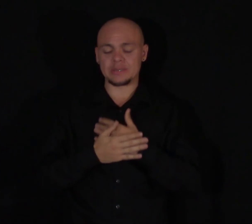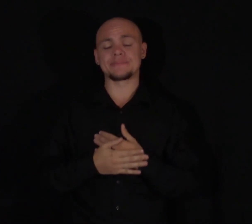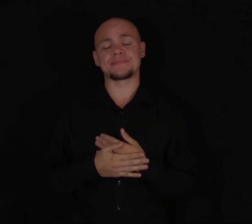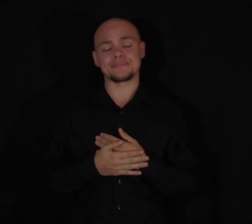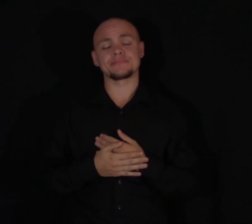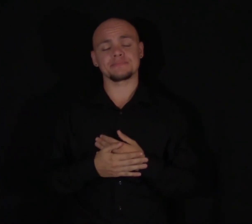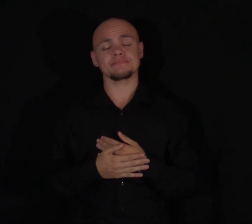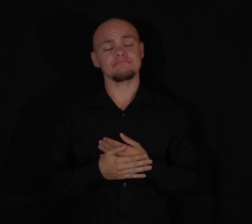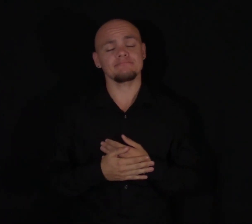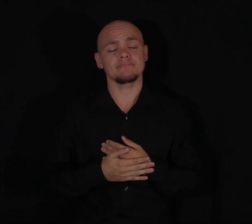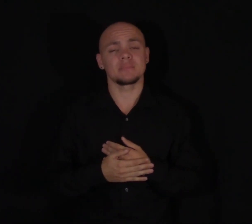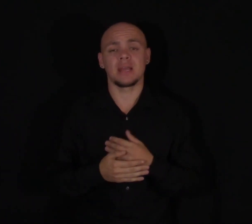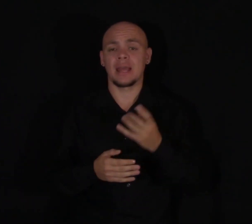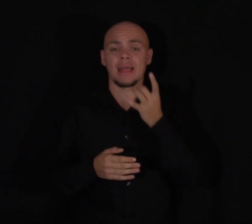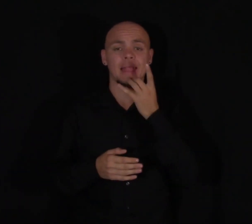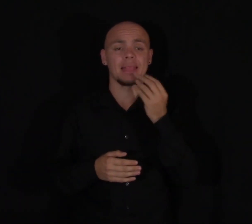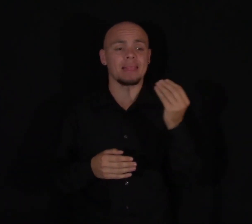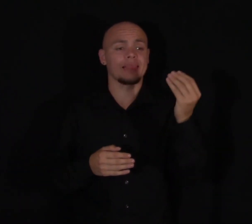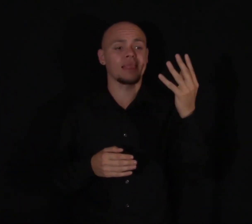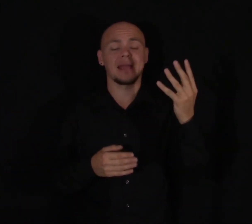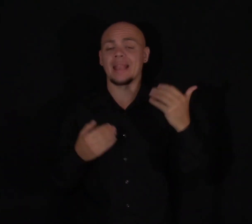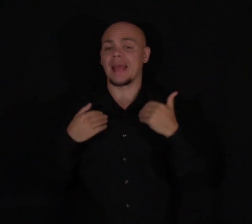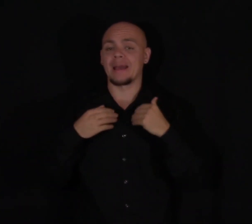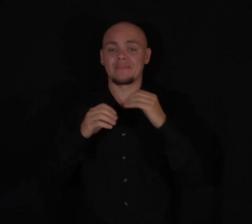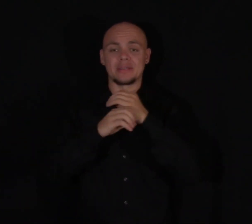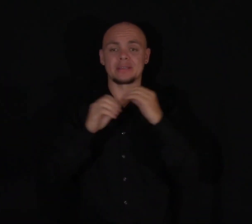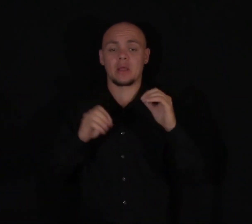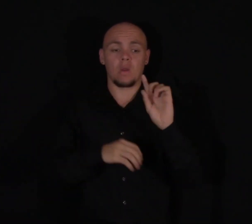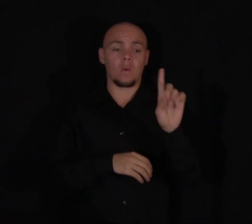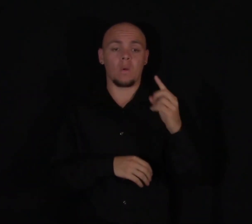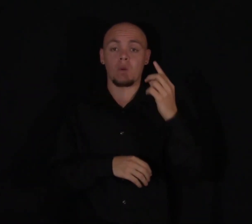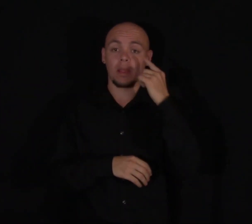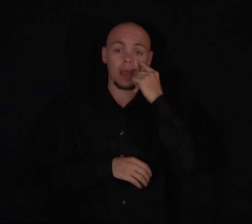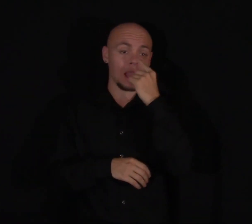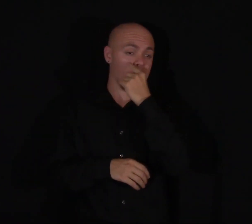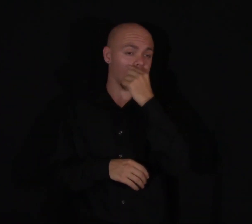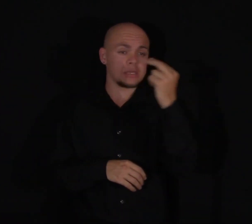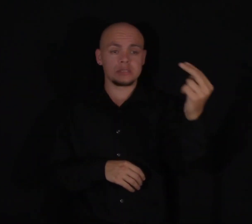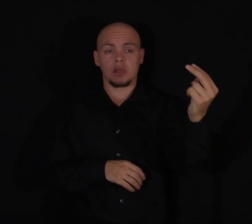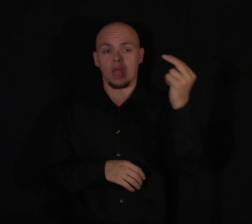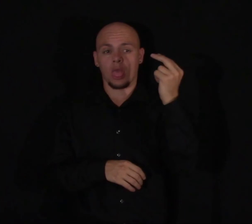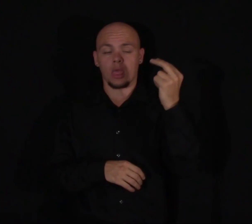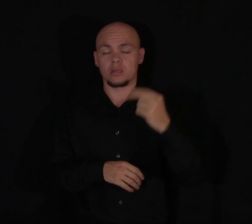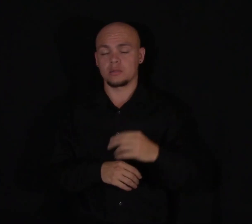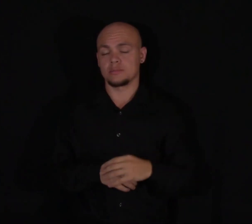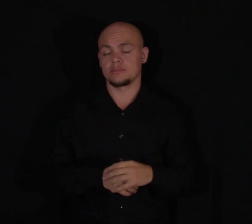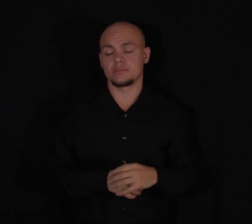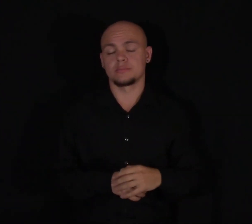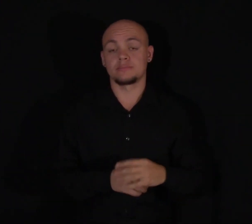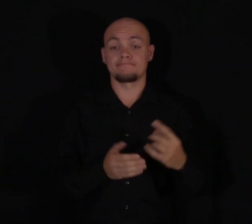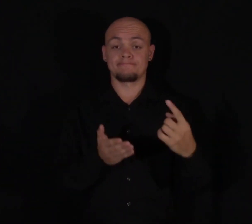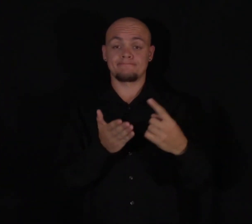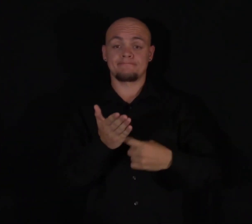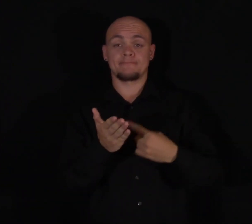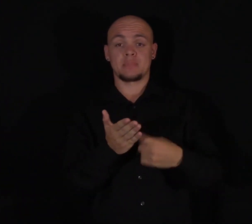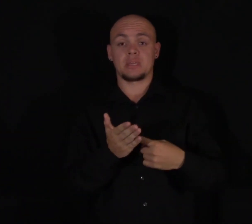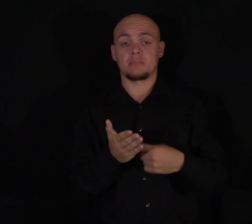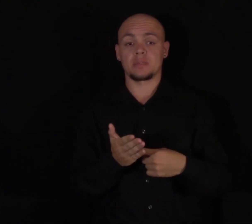no light but the glimmer of 2 eyes that glared upon me. Sometimes they were the expensive eyes of